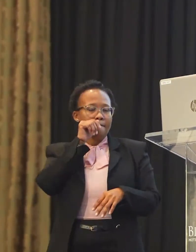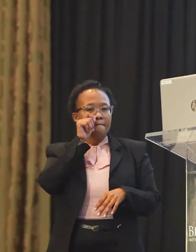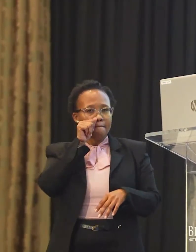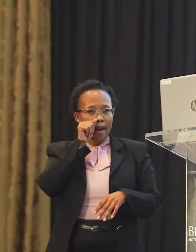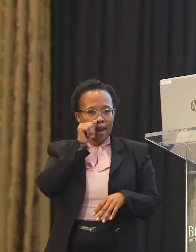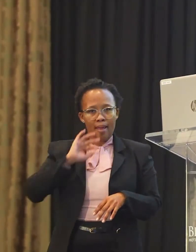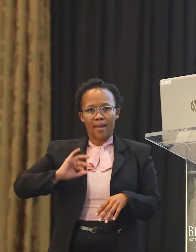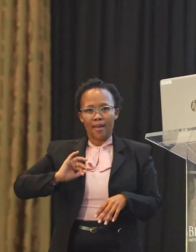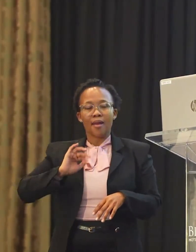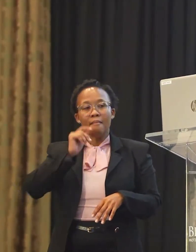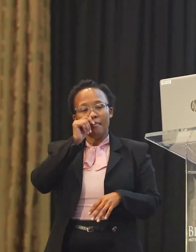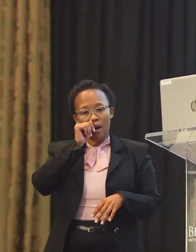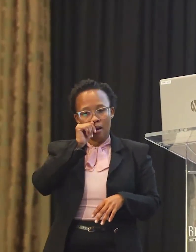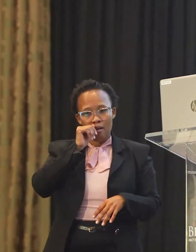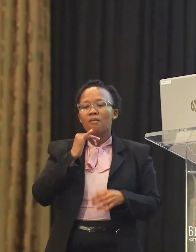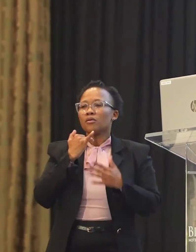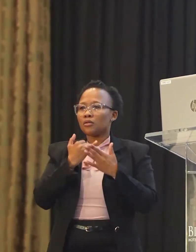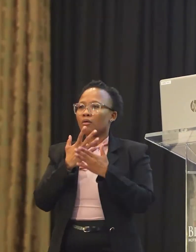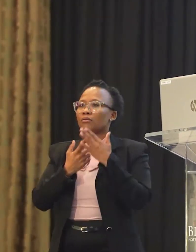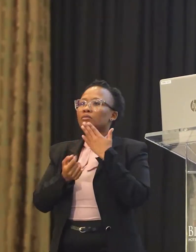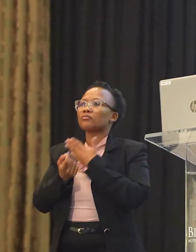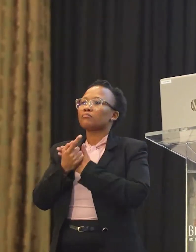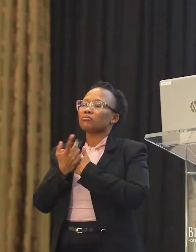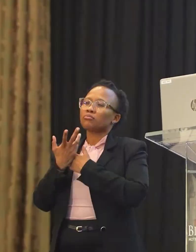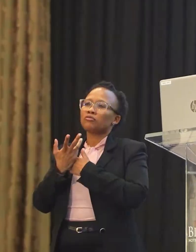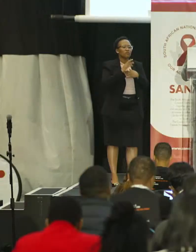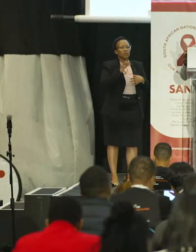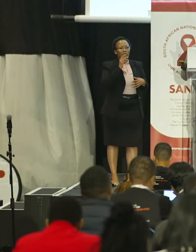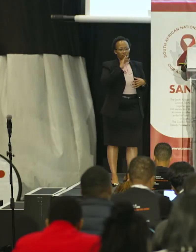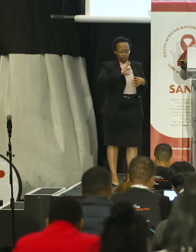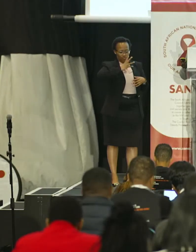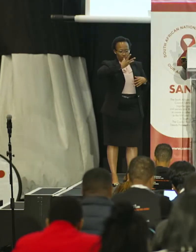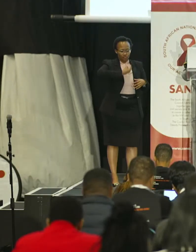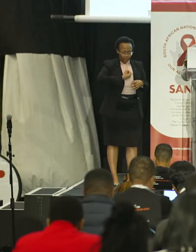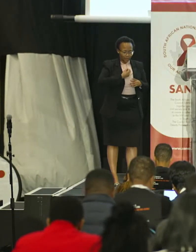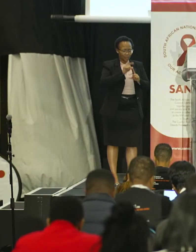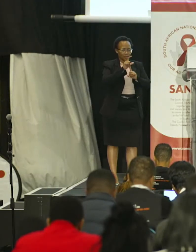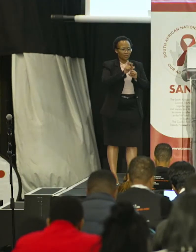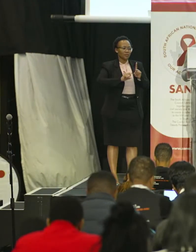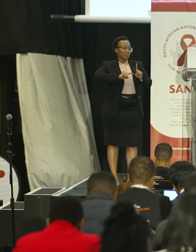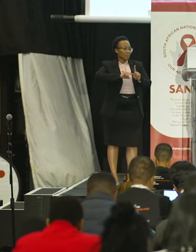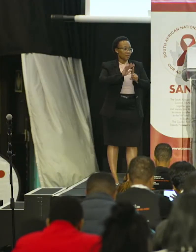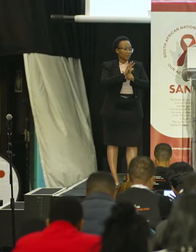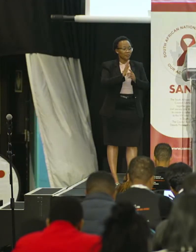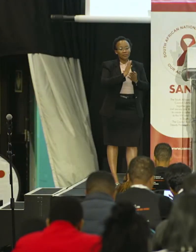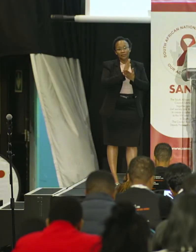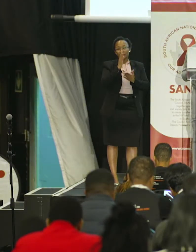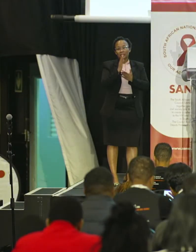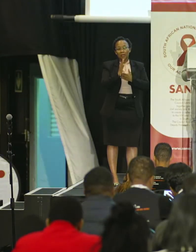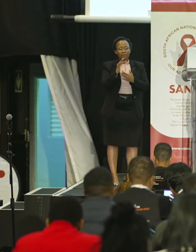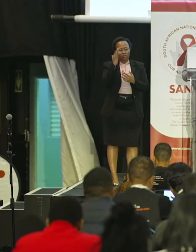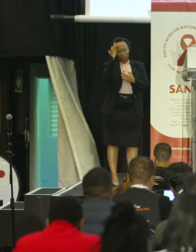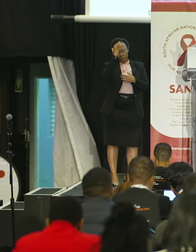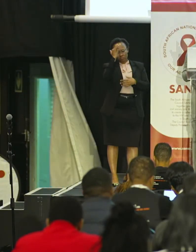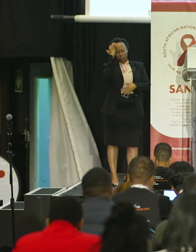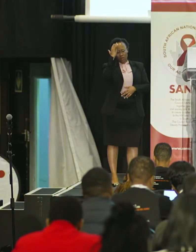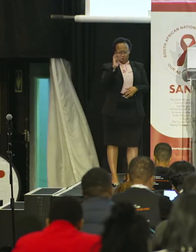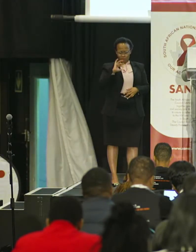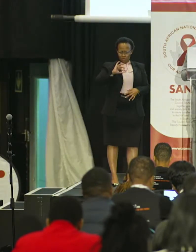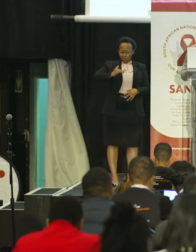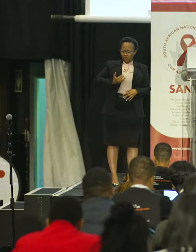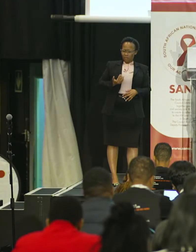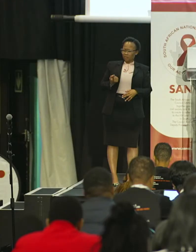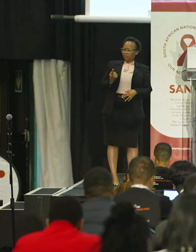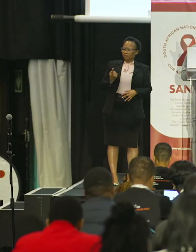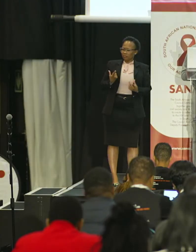also attend to a trans person. They are faced by other patients in that area wondering, what is this woman doing here? I thought